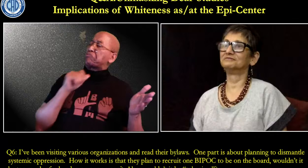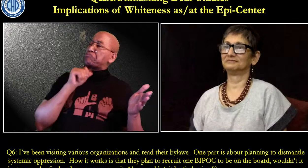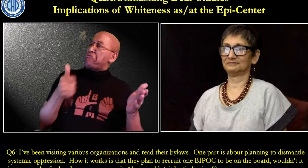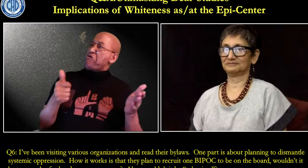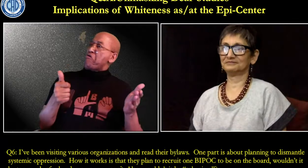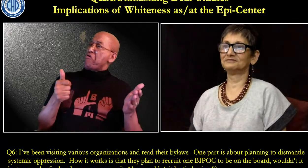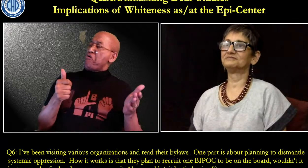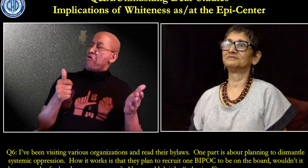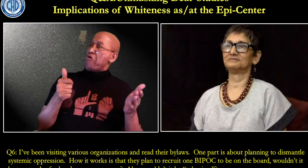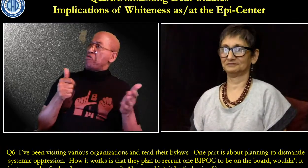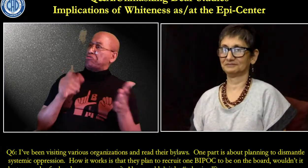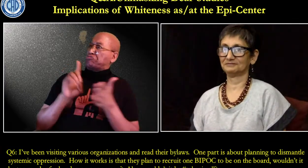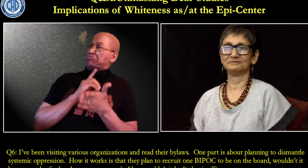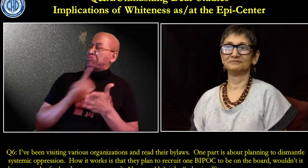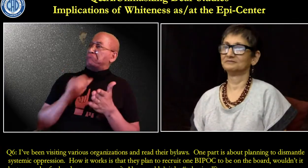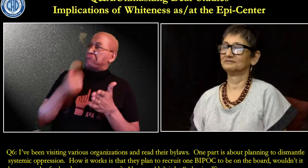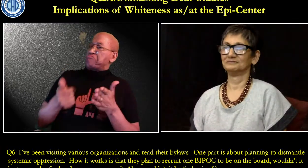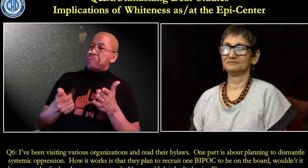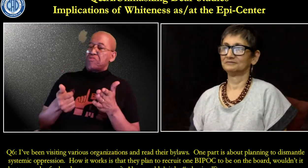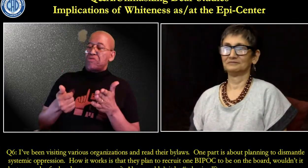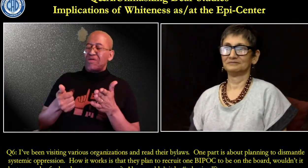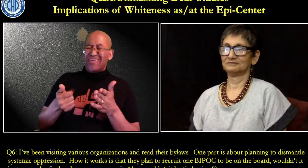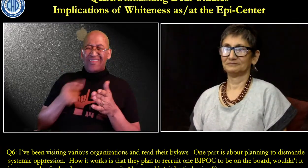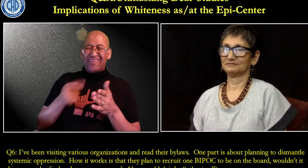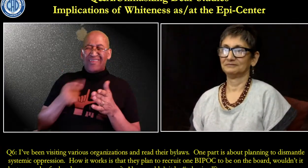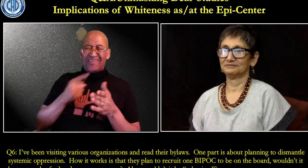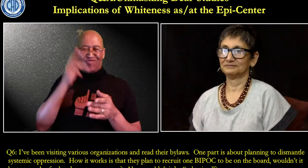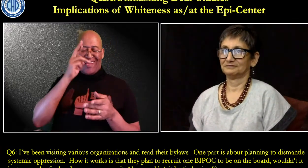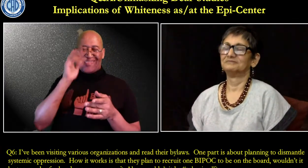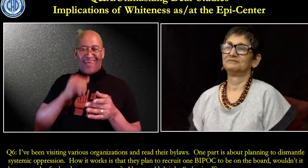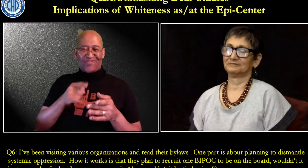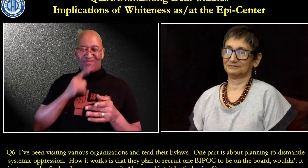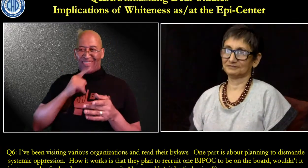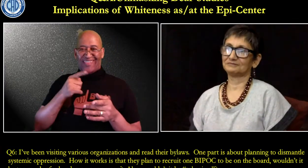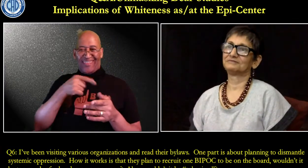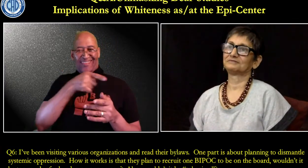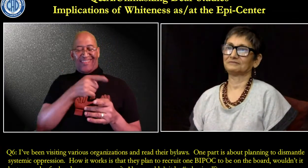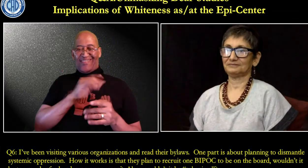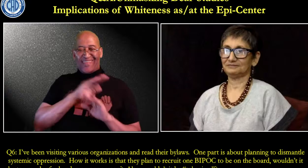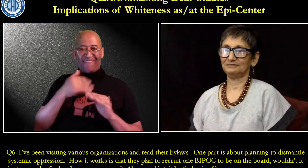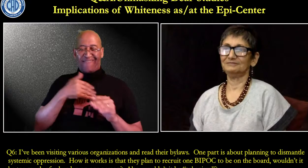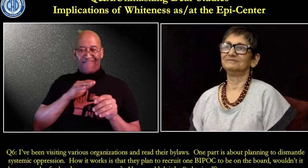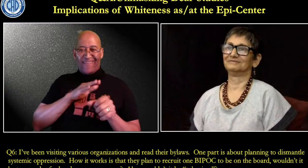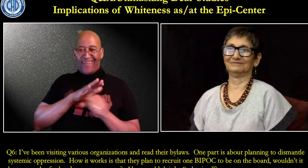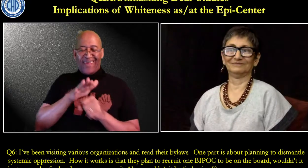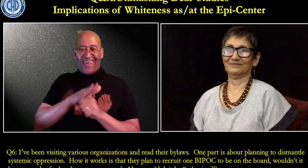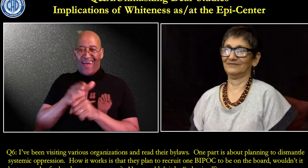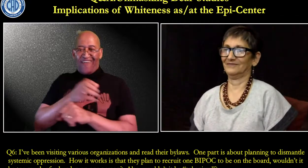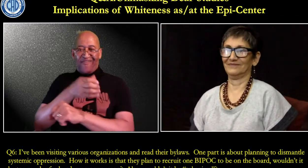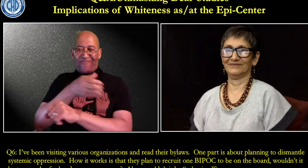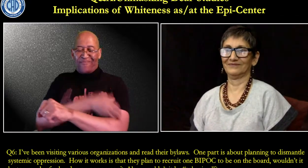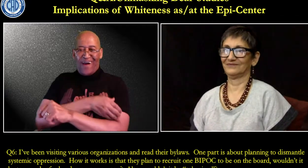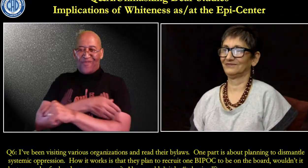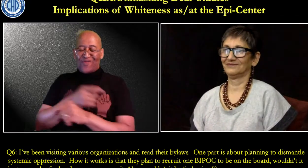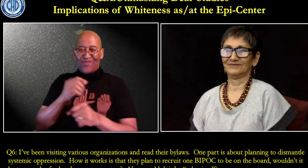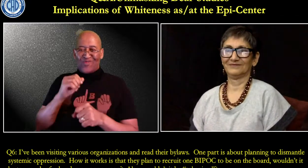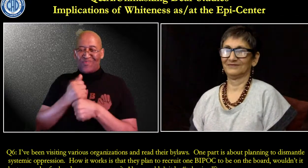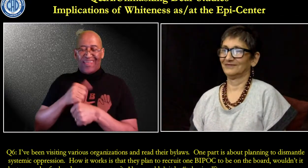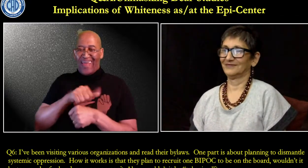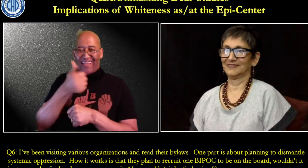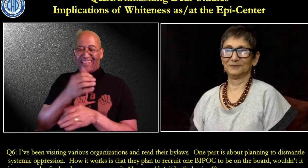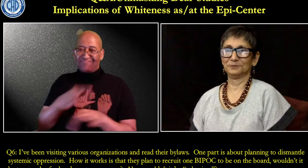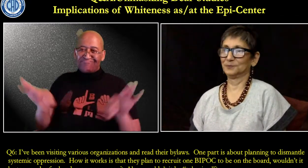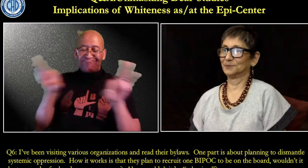But people will say, oh, well, we've hired some bi POC before. We're not discriminating. There's some here that have been hired, but that's not the reason. That's